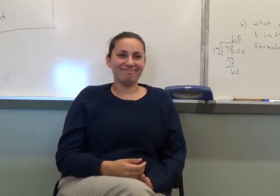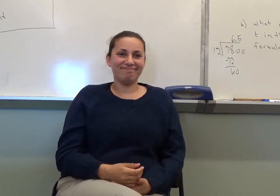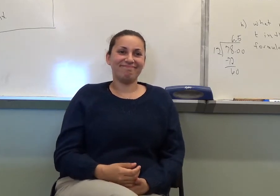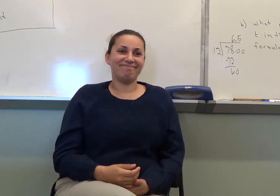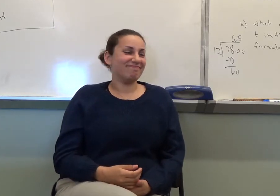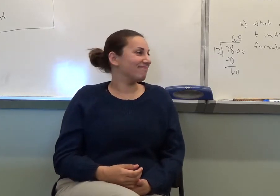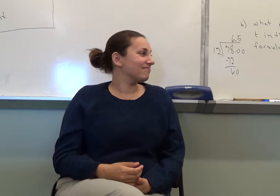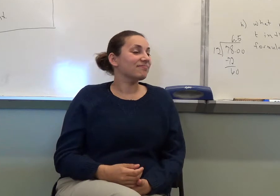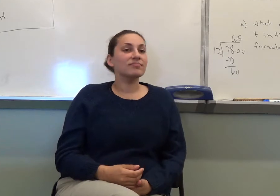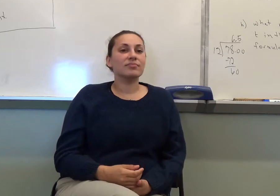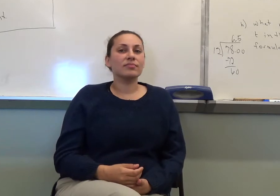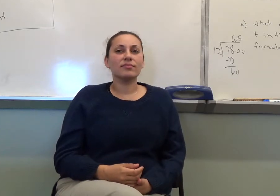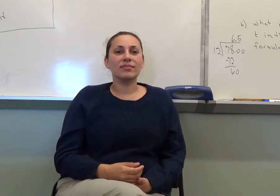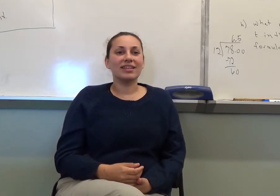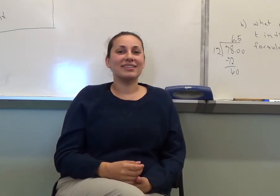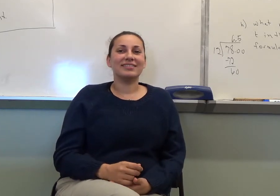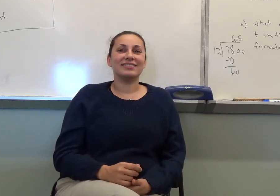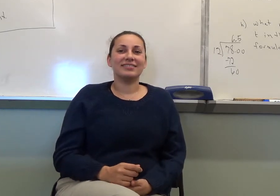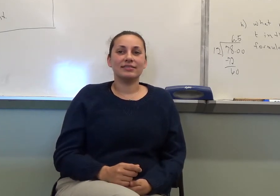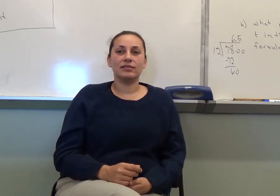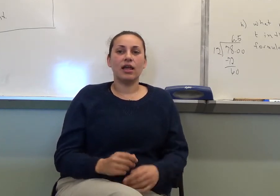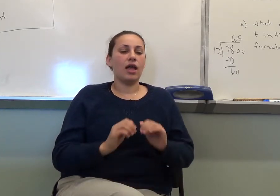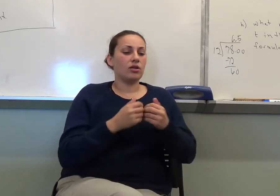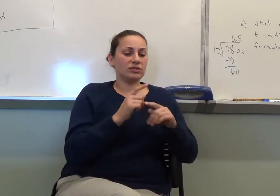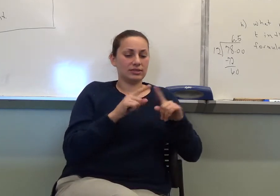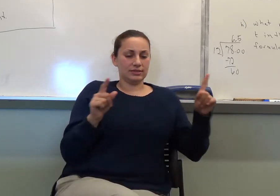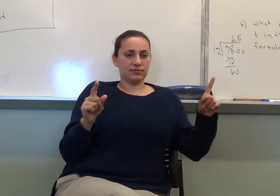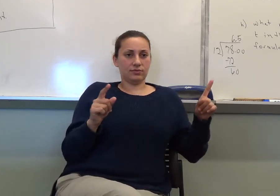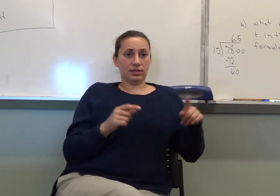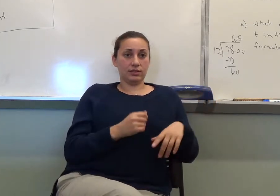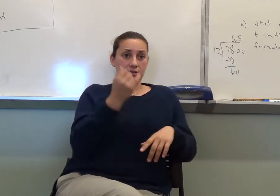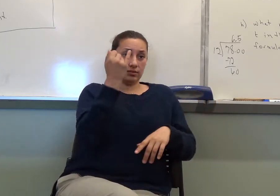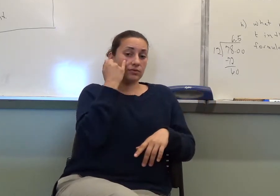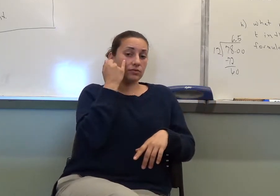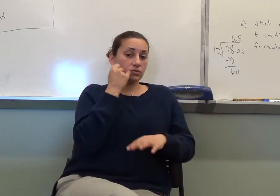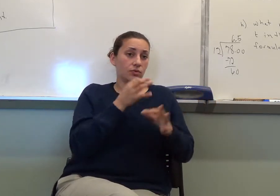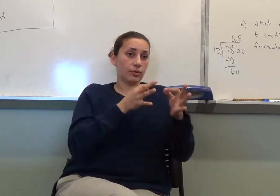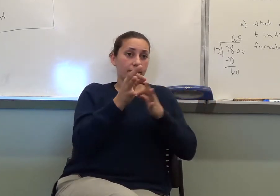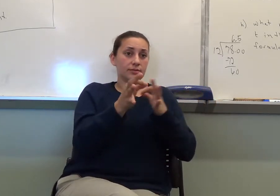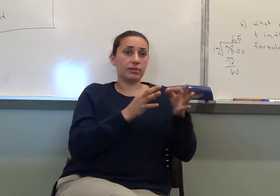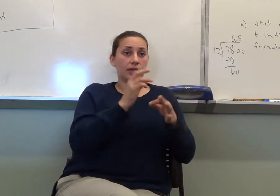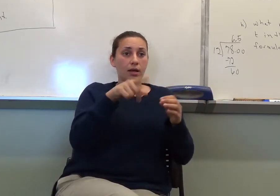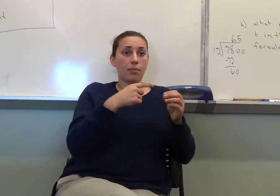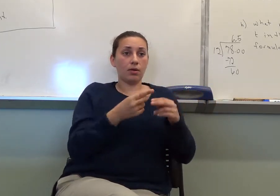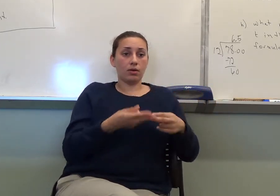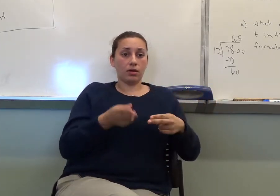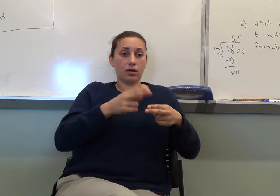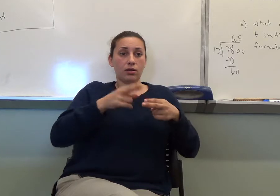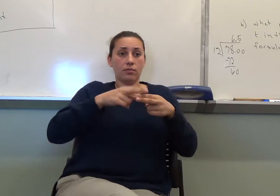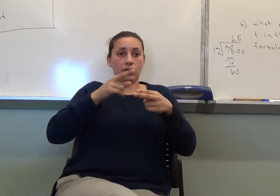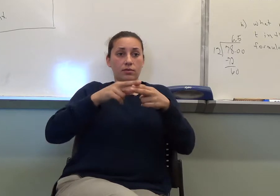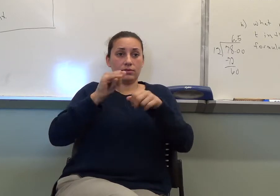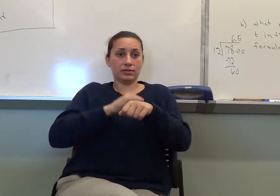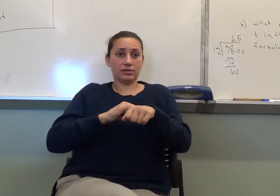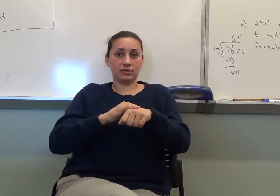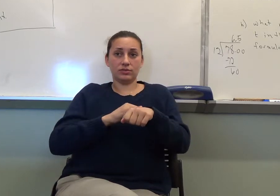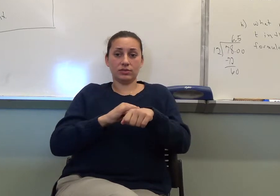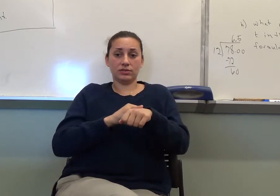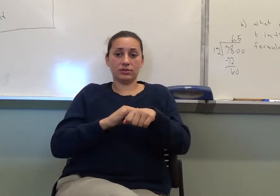only difference be here if we were talking about this compounded, instead of annually, if we